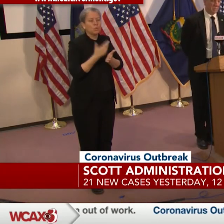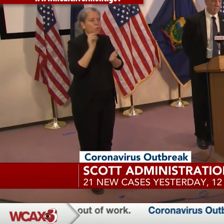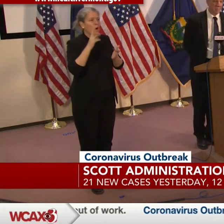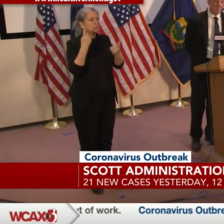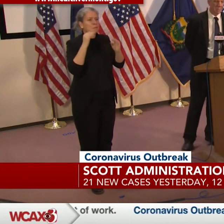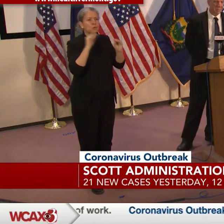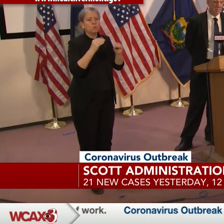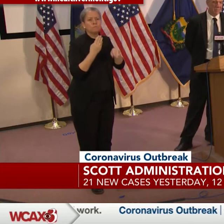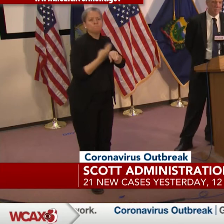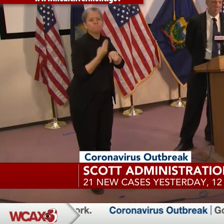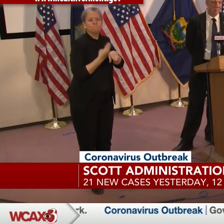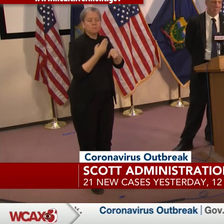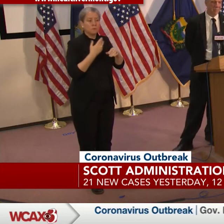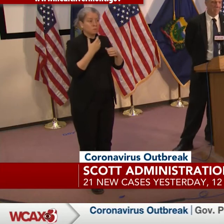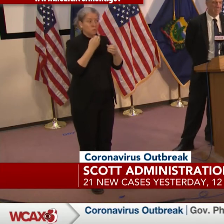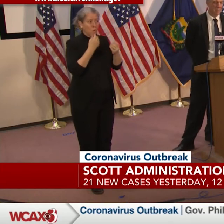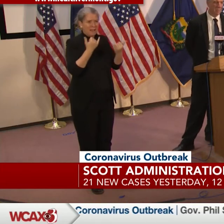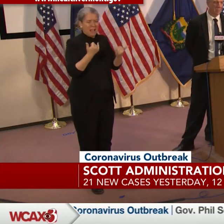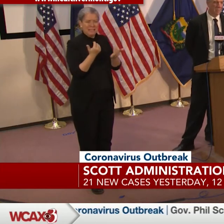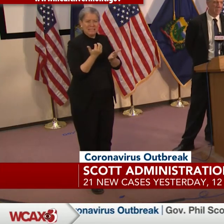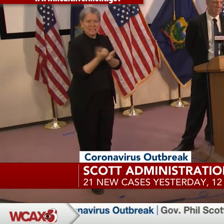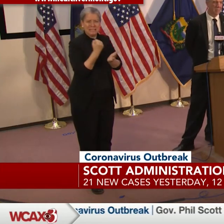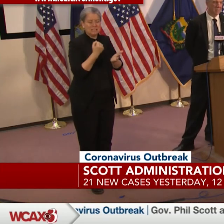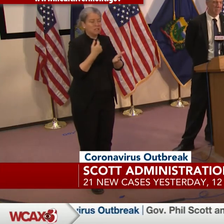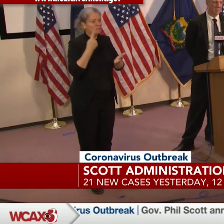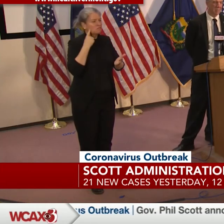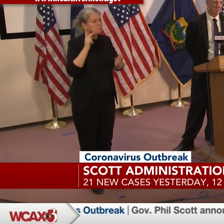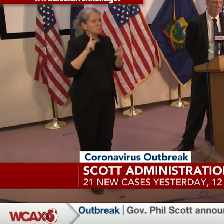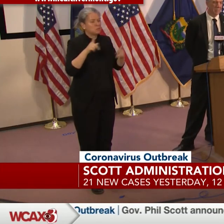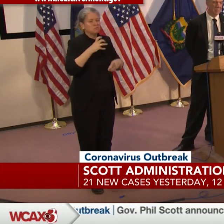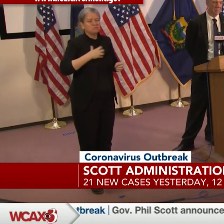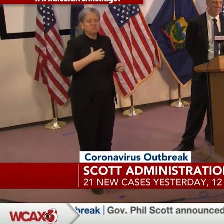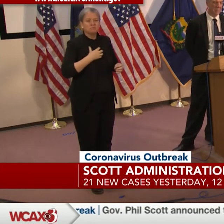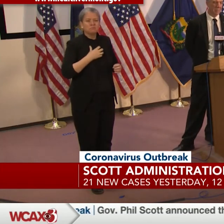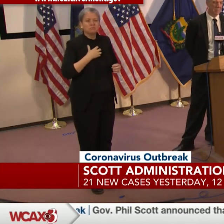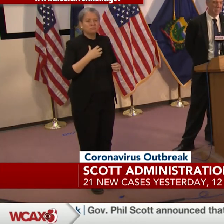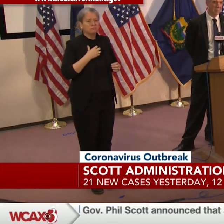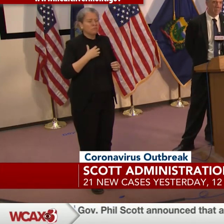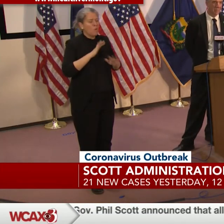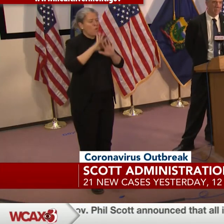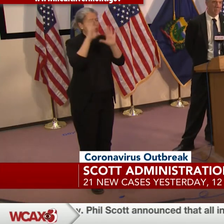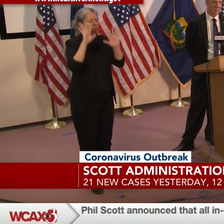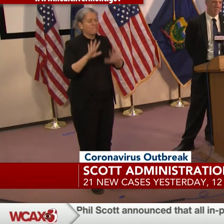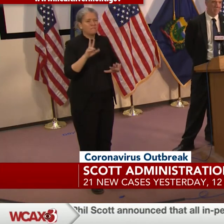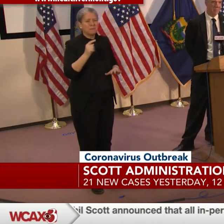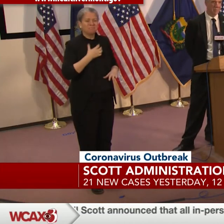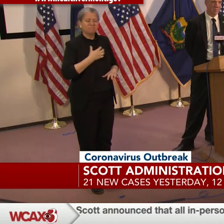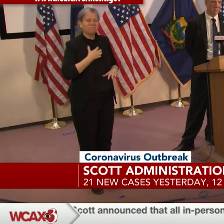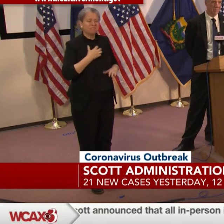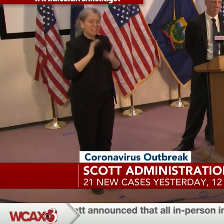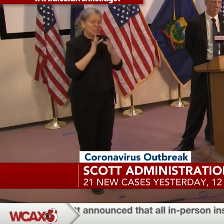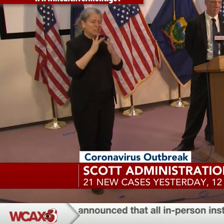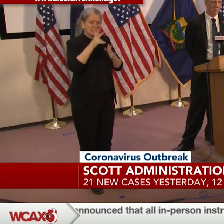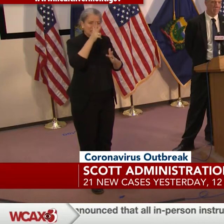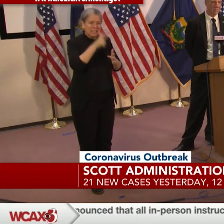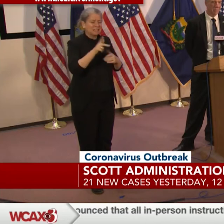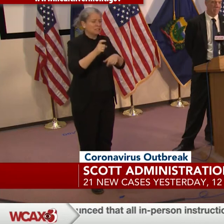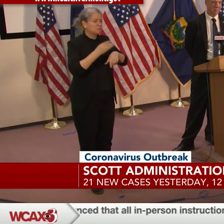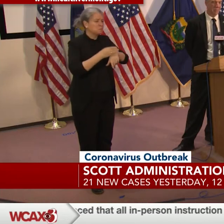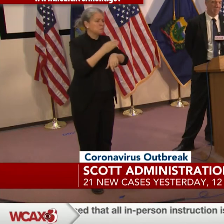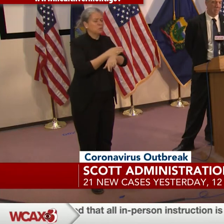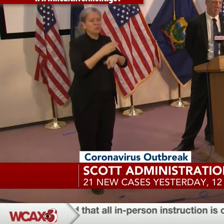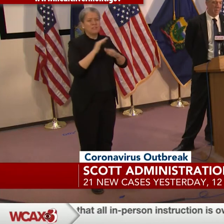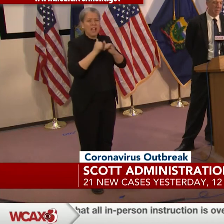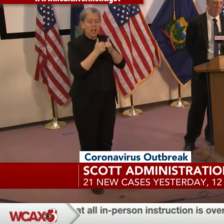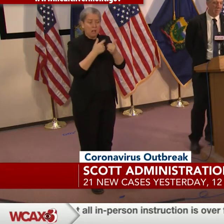So this is a need I've heard from people pretty much all over the state, and I'm wondering if there's any effort in that